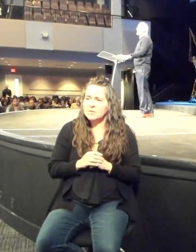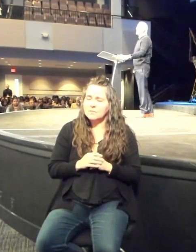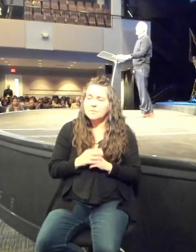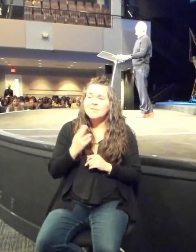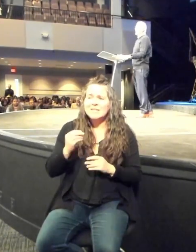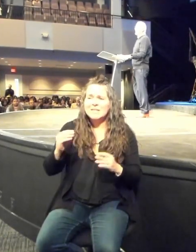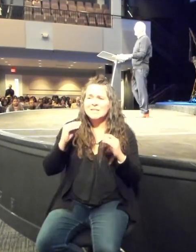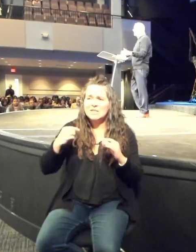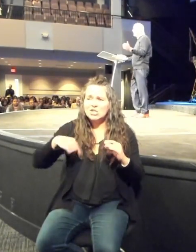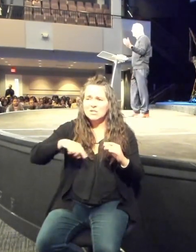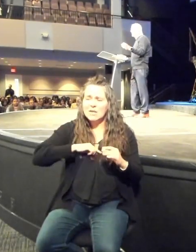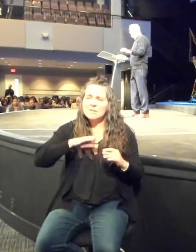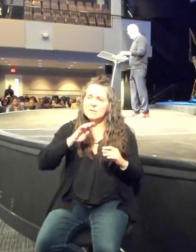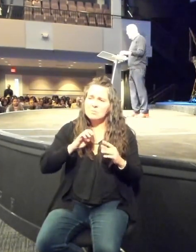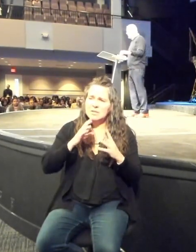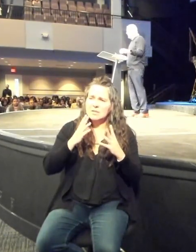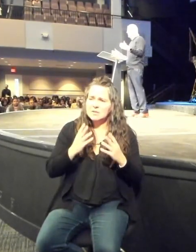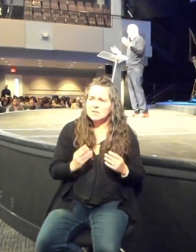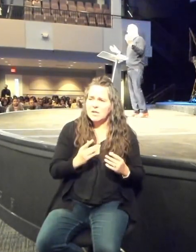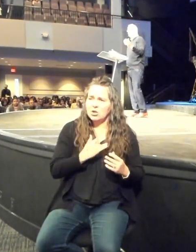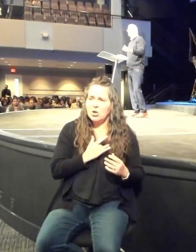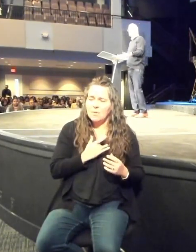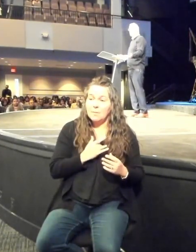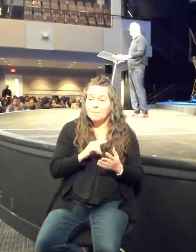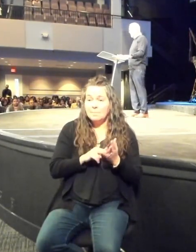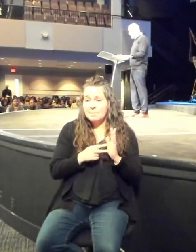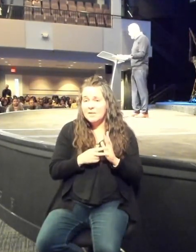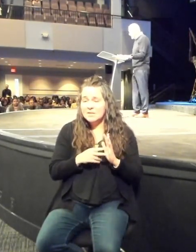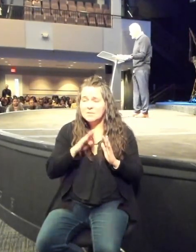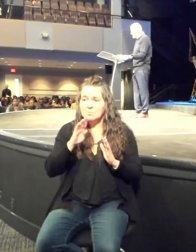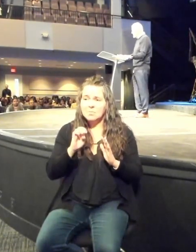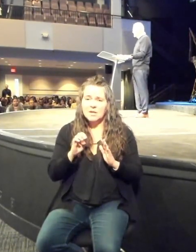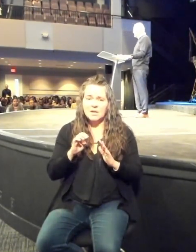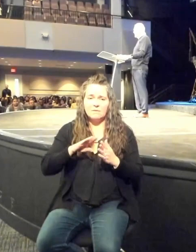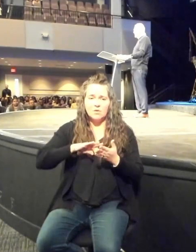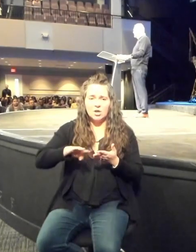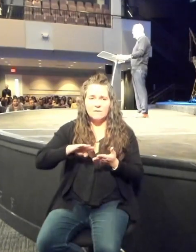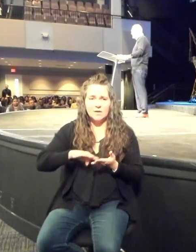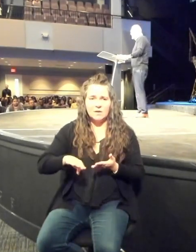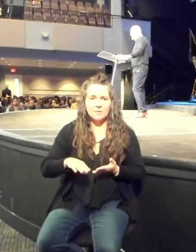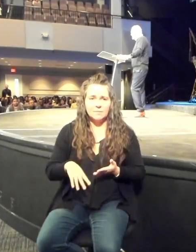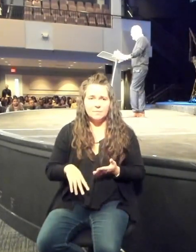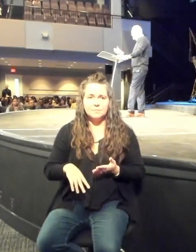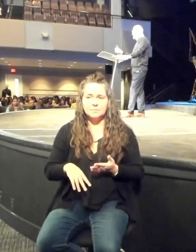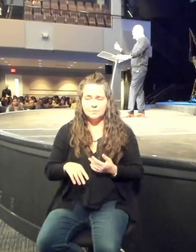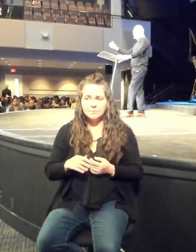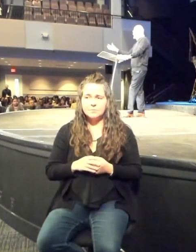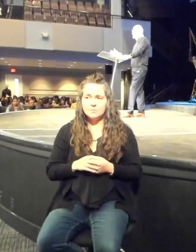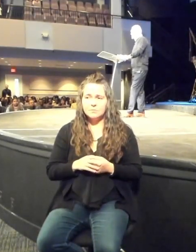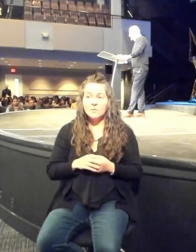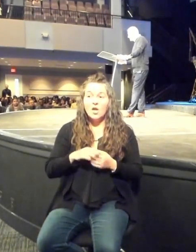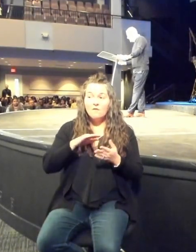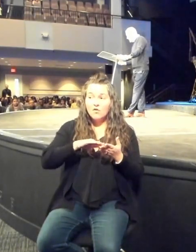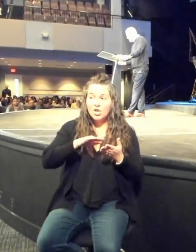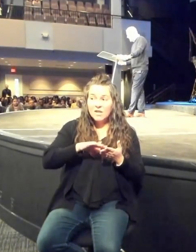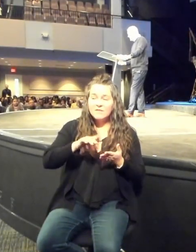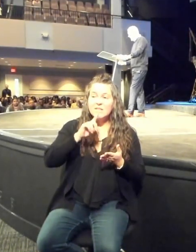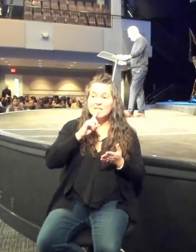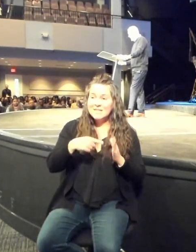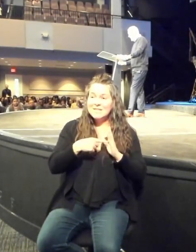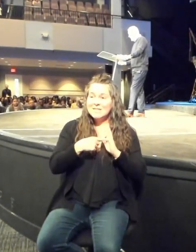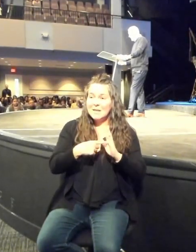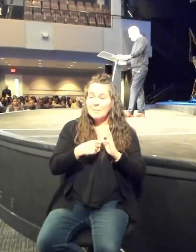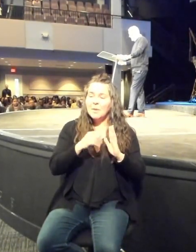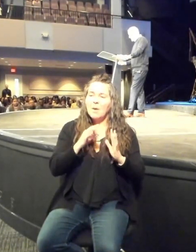to be tenderhearted. Part of being tenderhearted is being forgiving. See, unforgiveness is a symptom of a hardened heart. Forgiveness is a symptom of a soft